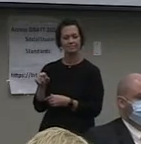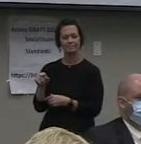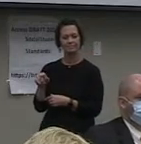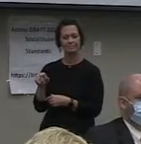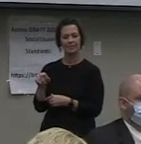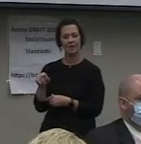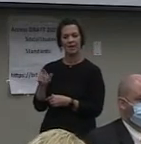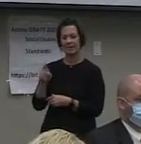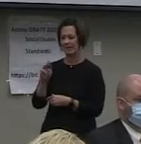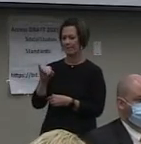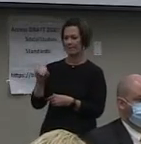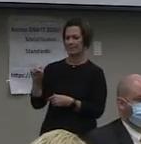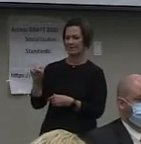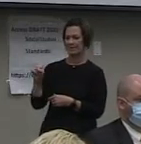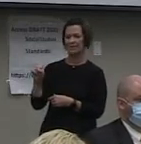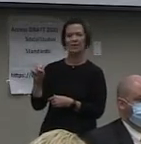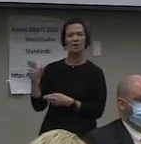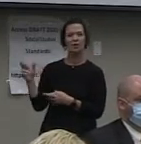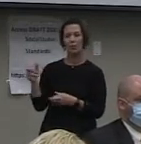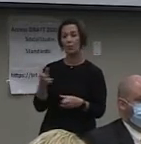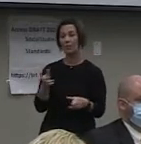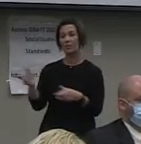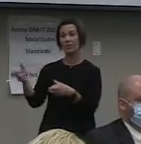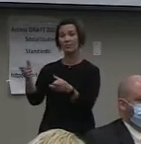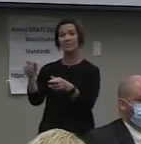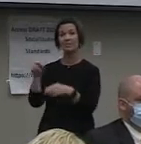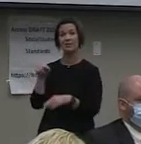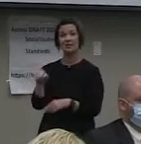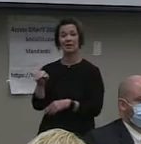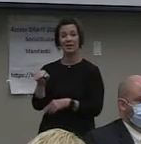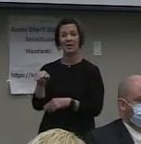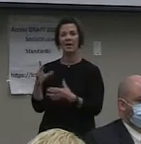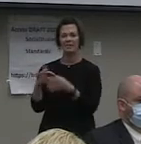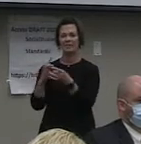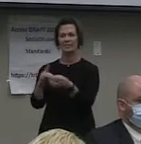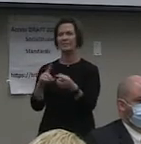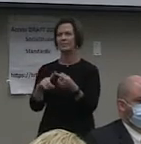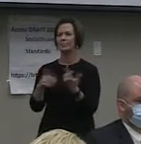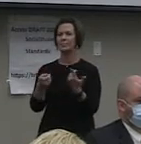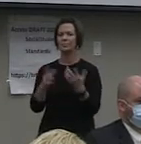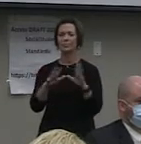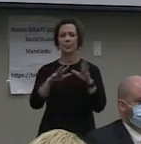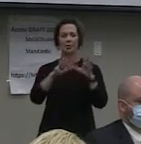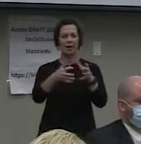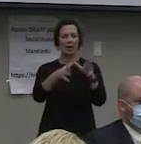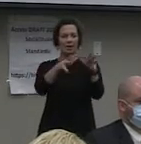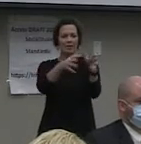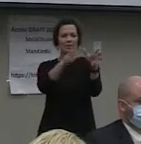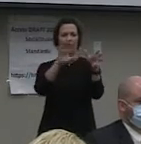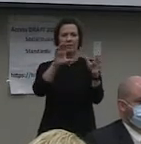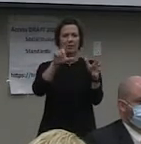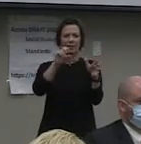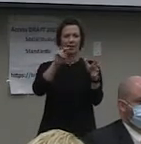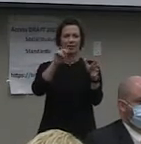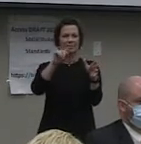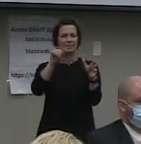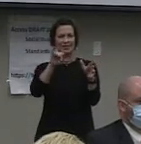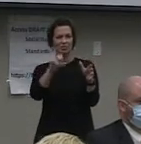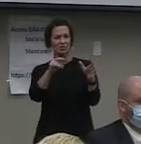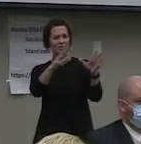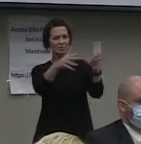Mississippi River, so much of Louisiana is tied to this river. Everything from colonization to right today with the presence